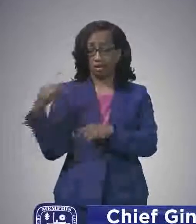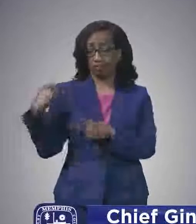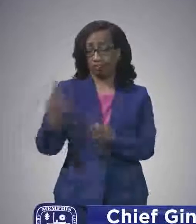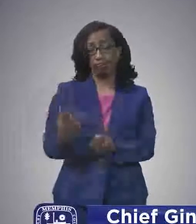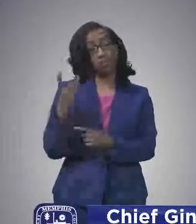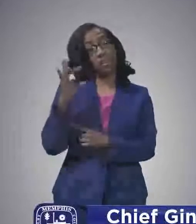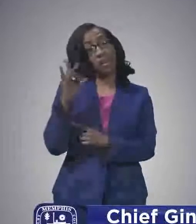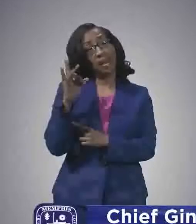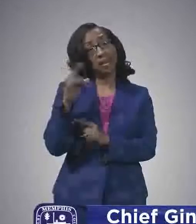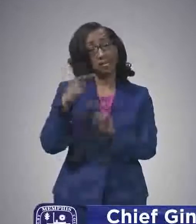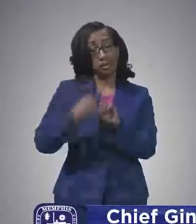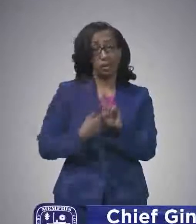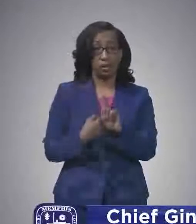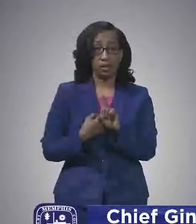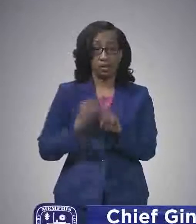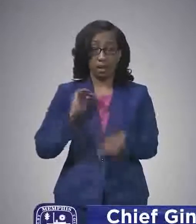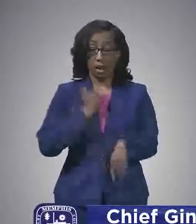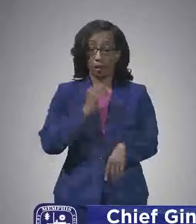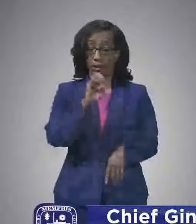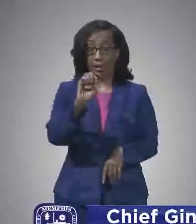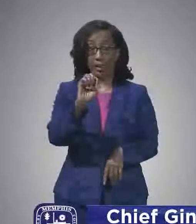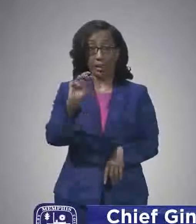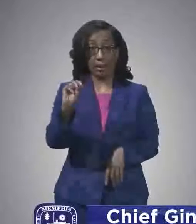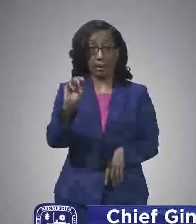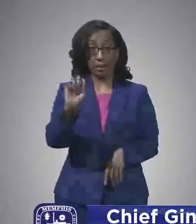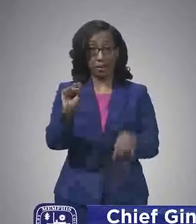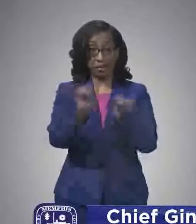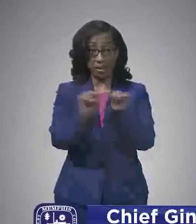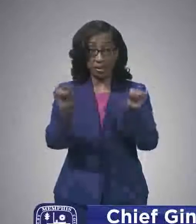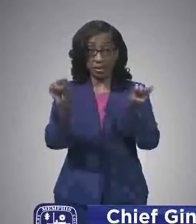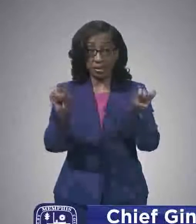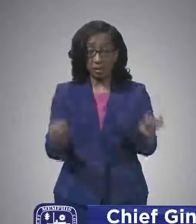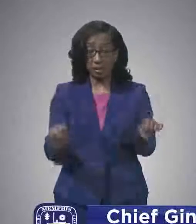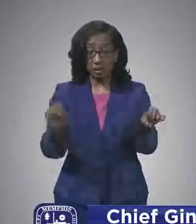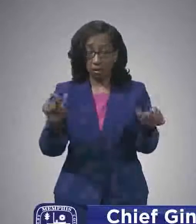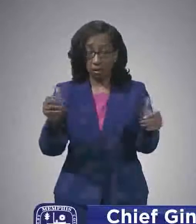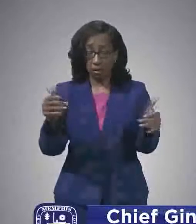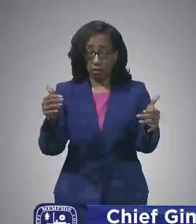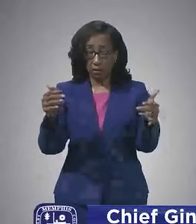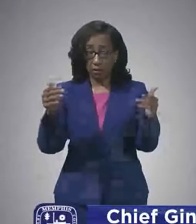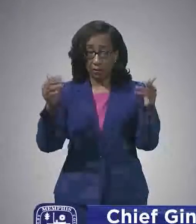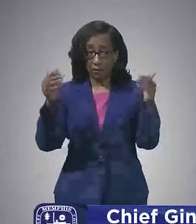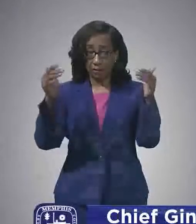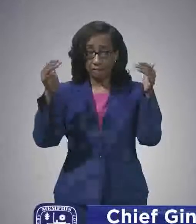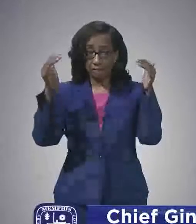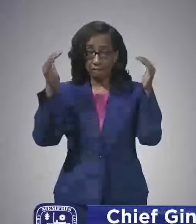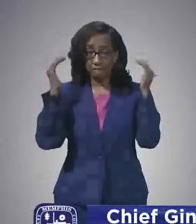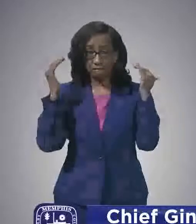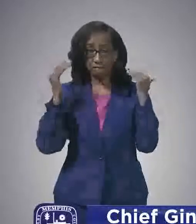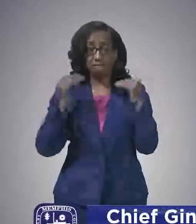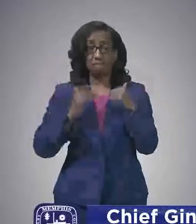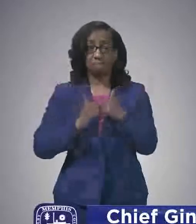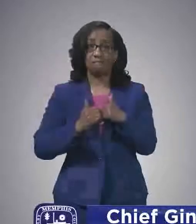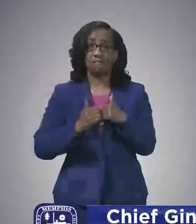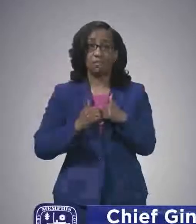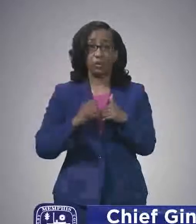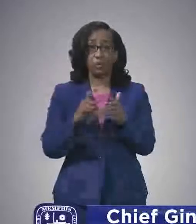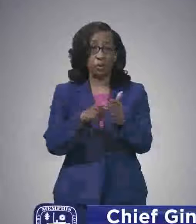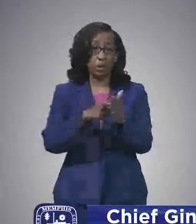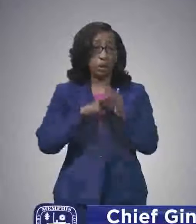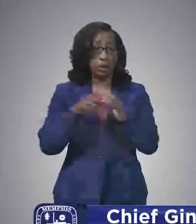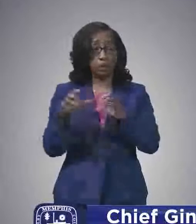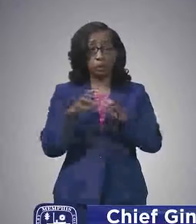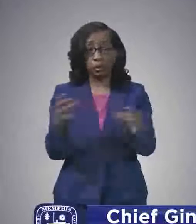know that our EMS system has been taxed. We have been required to do more. We